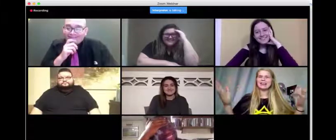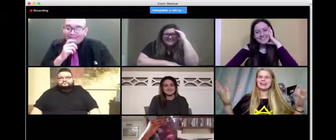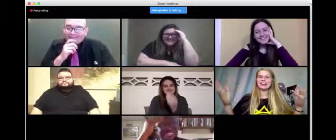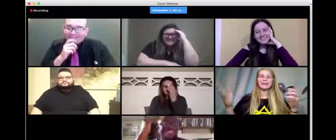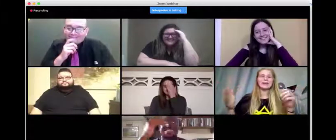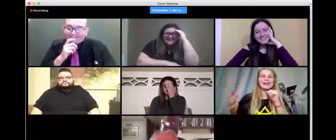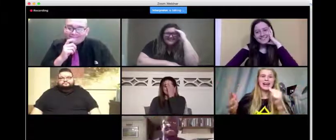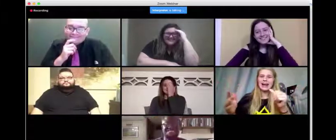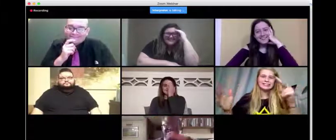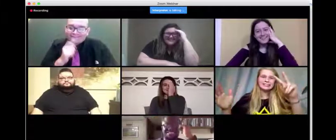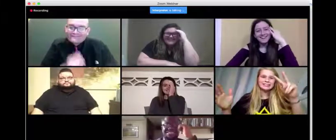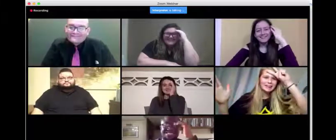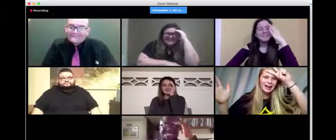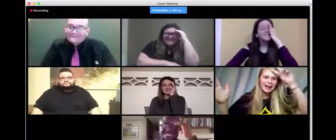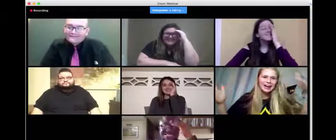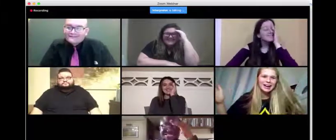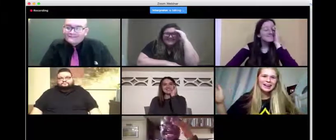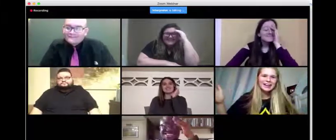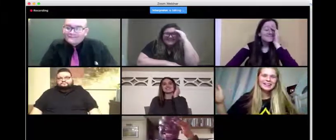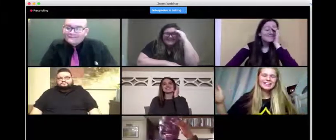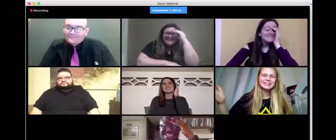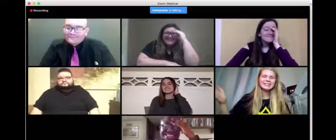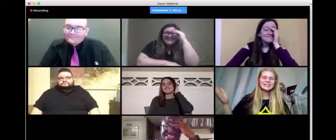on. And,